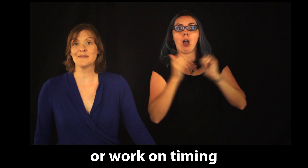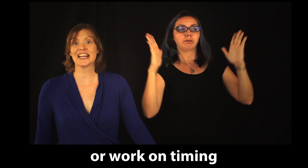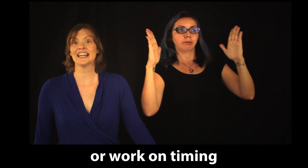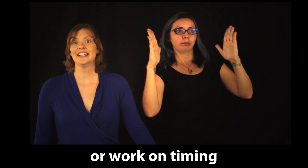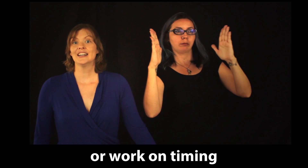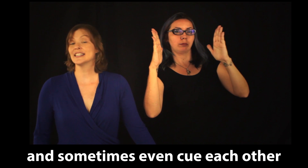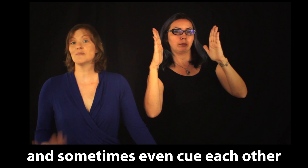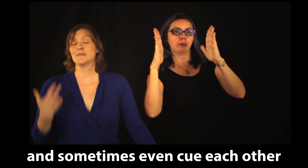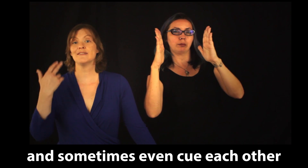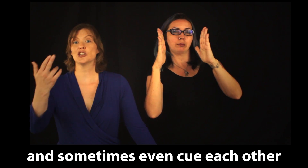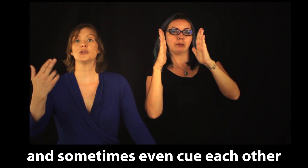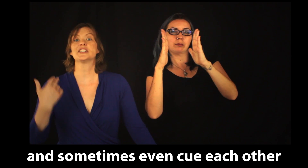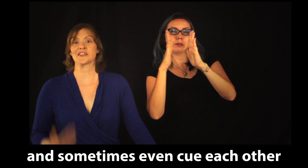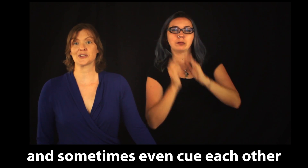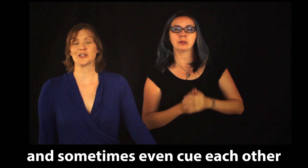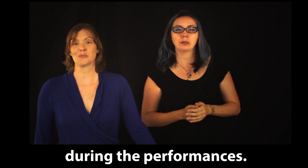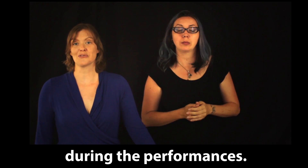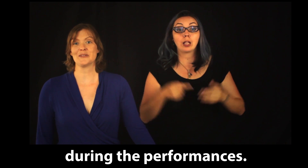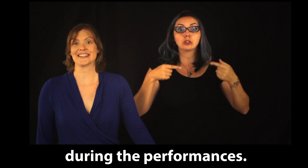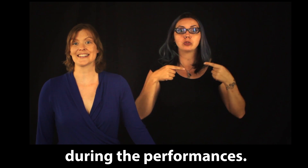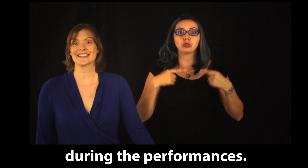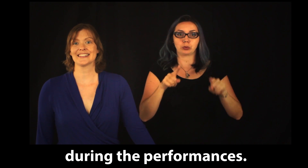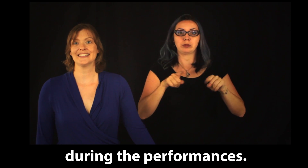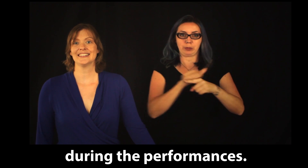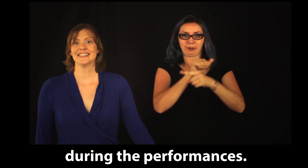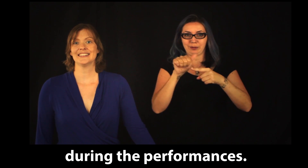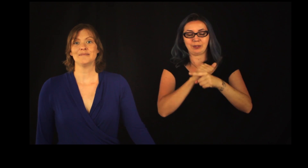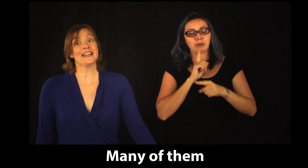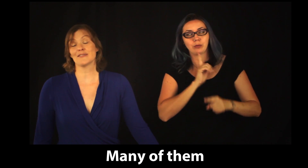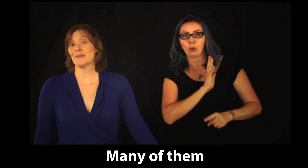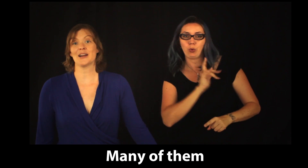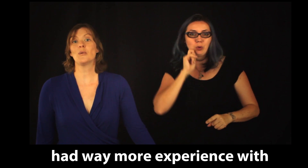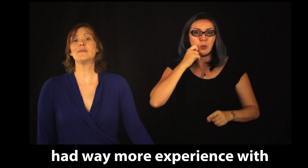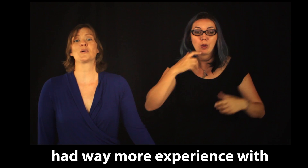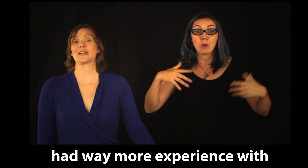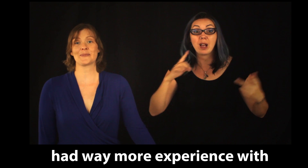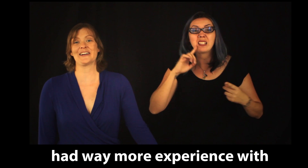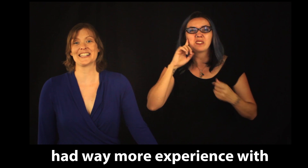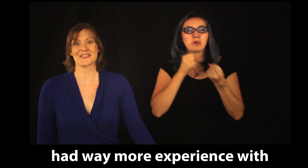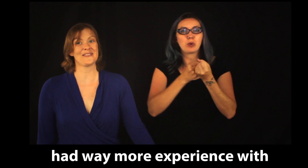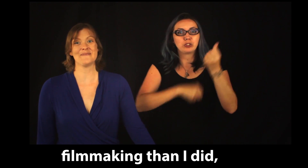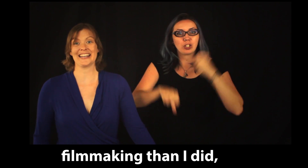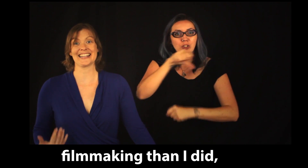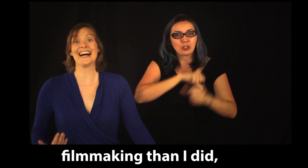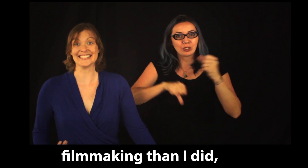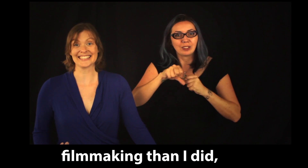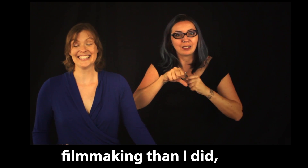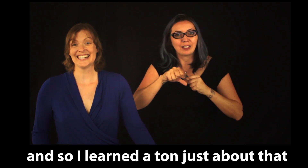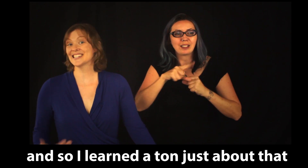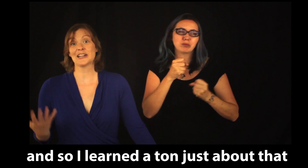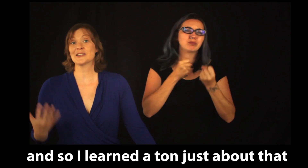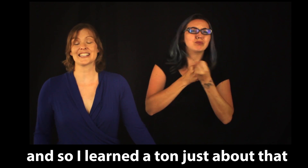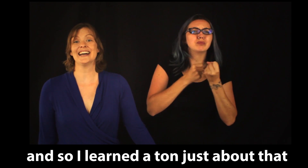on timing, and sometimes even cue each other during the performances. Many of them had way more experience with filmmaking than I